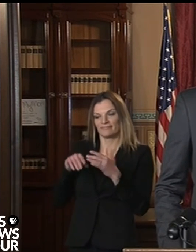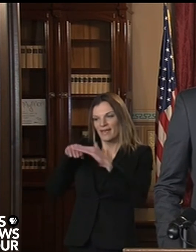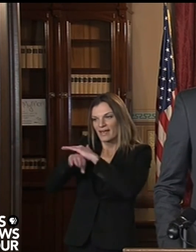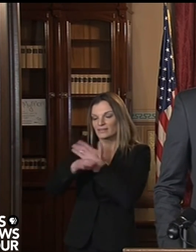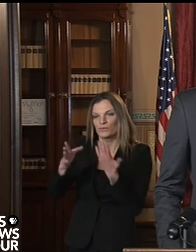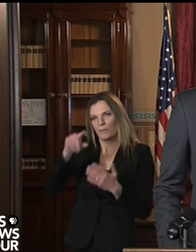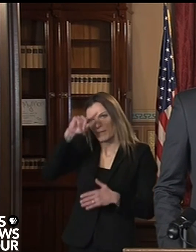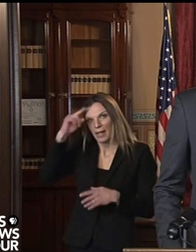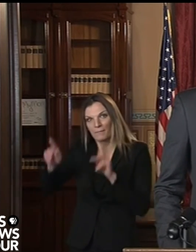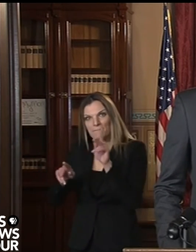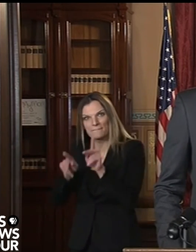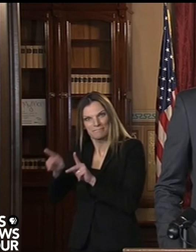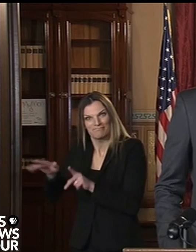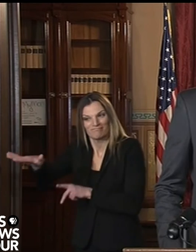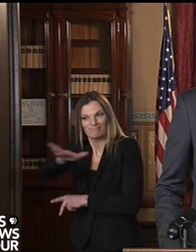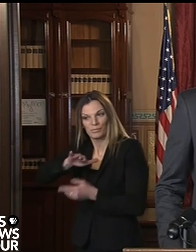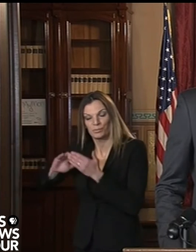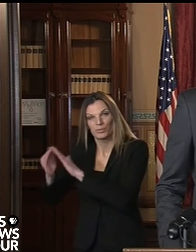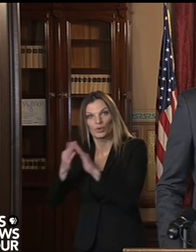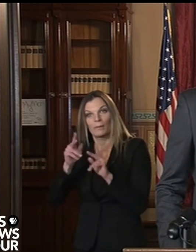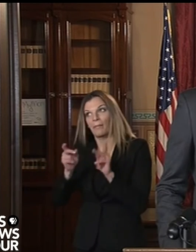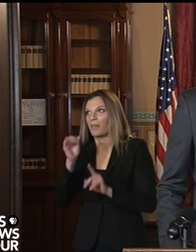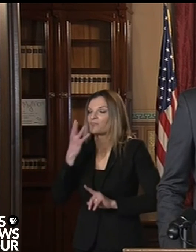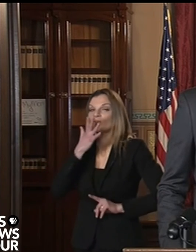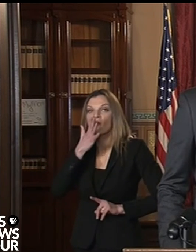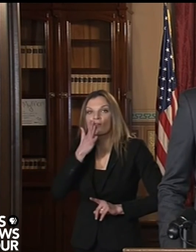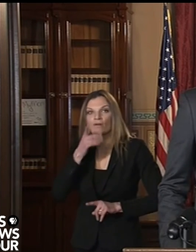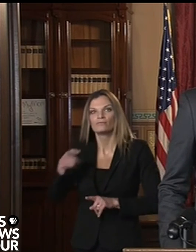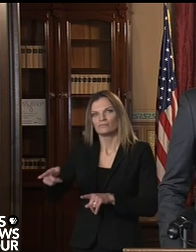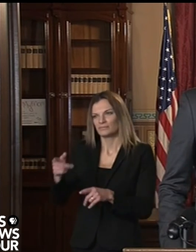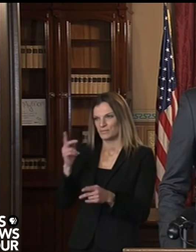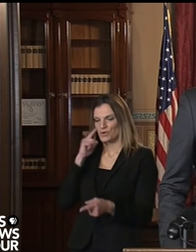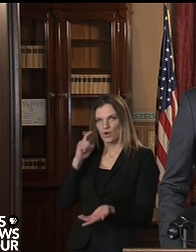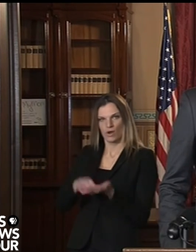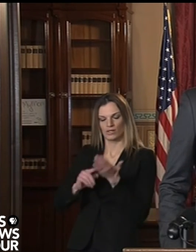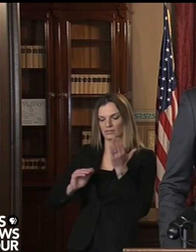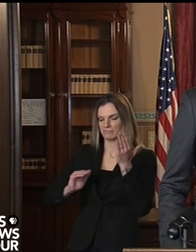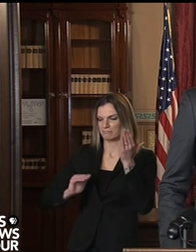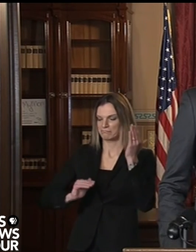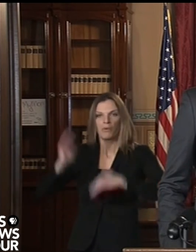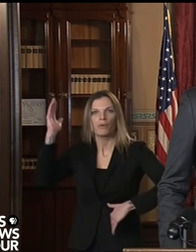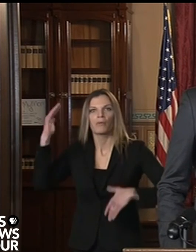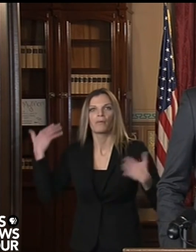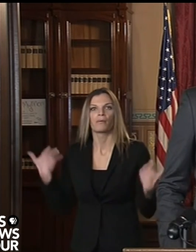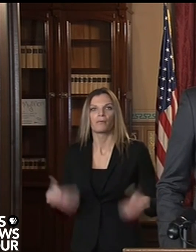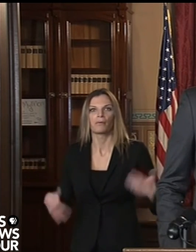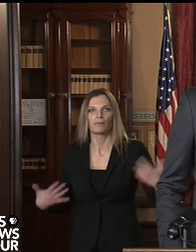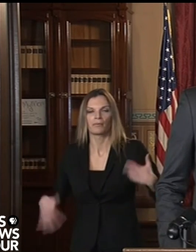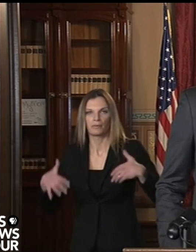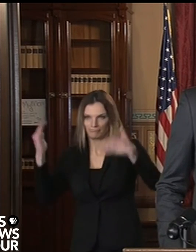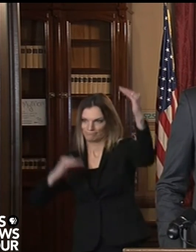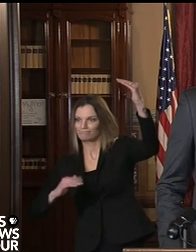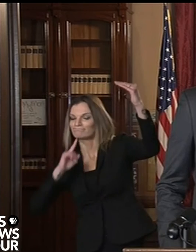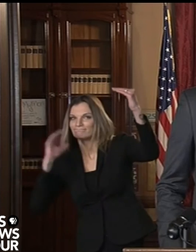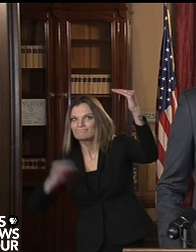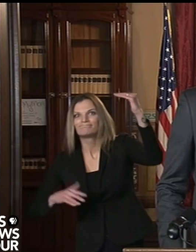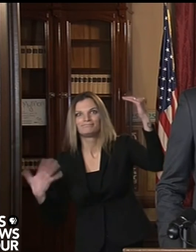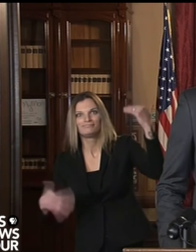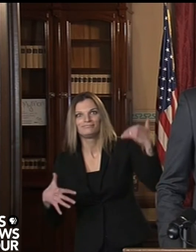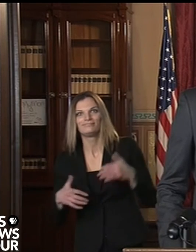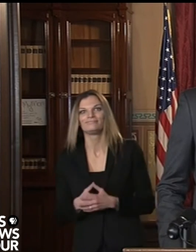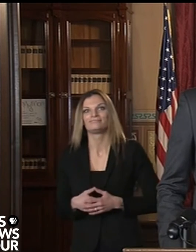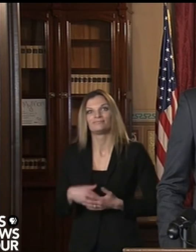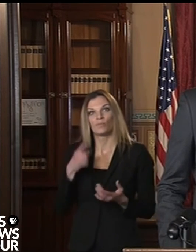and frankly, most communities of color, face on a daily basis. When we observed these deadly trends presenting